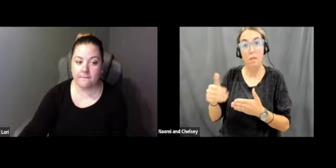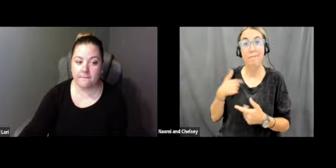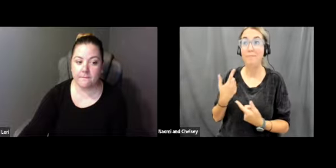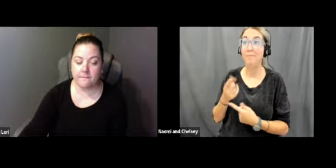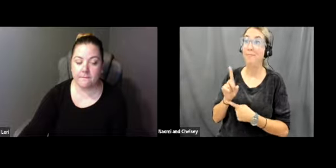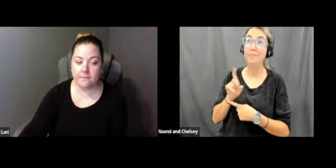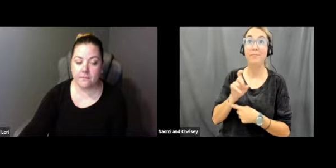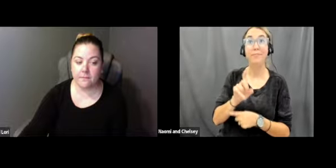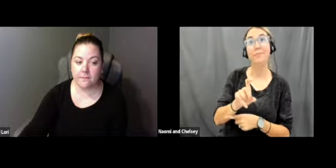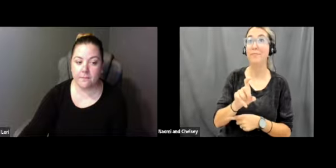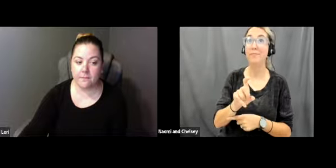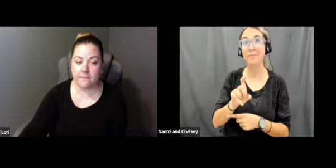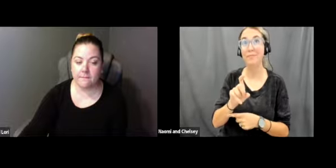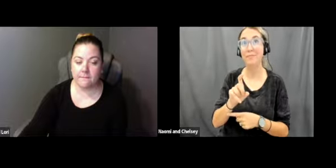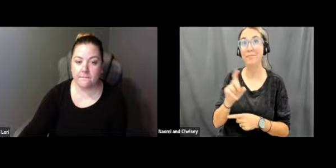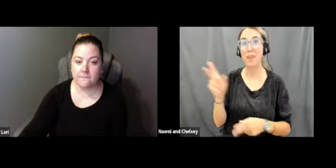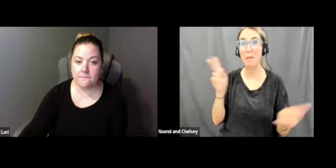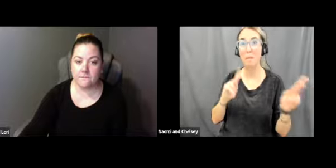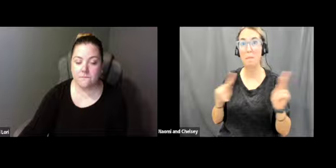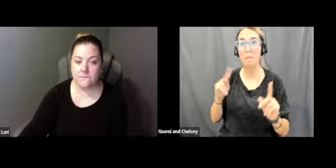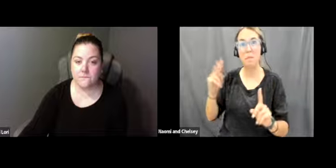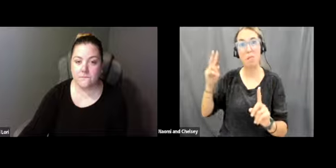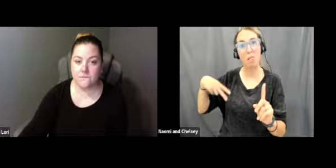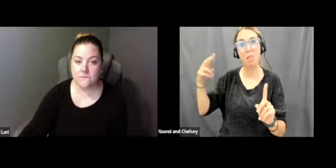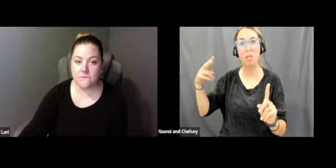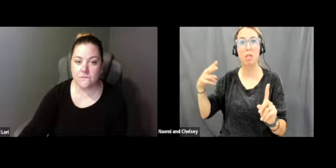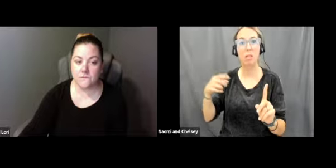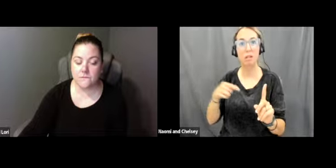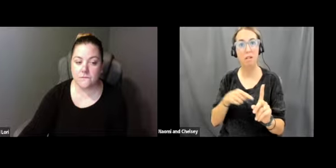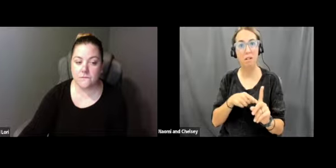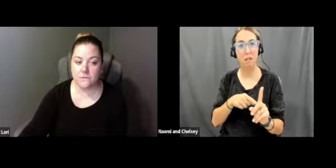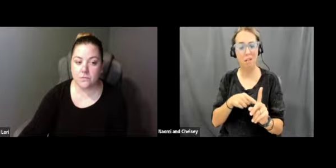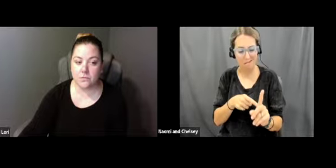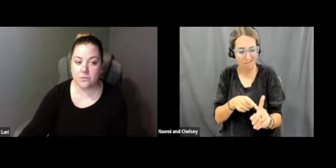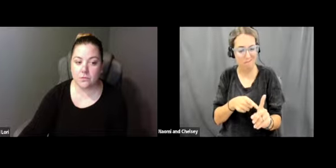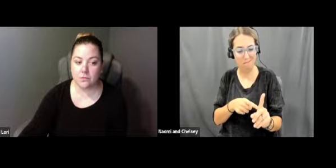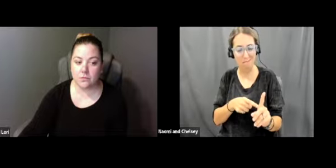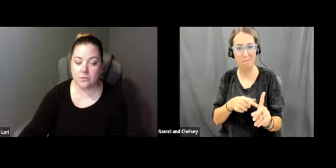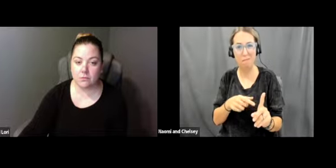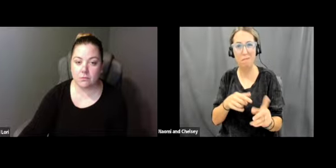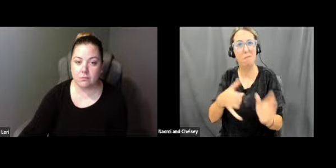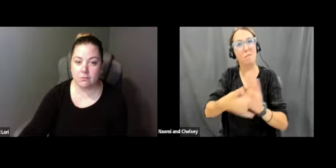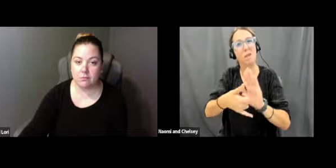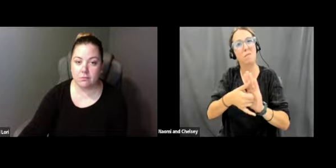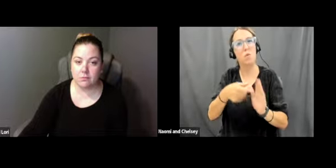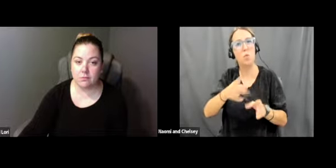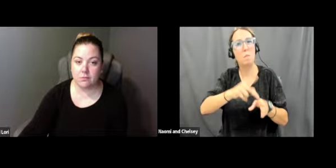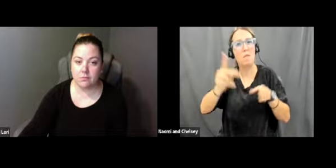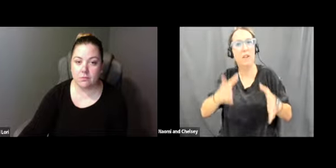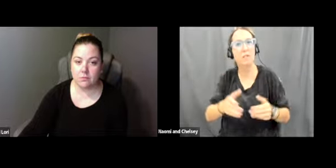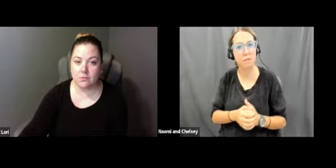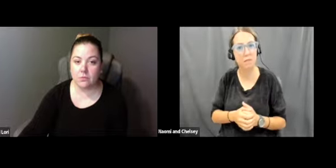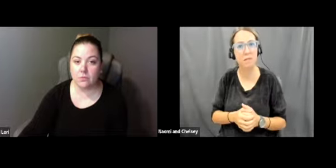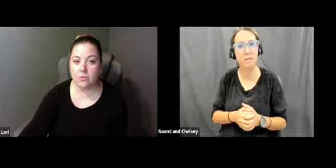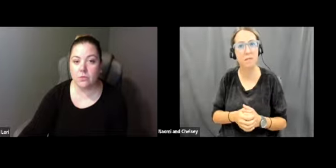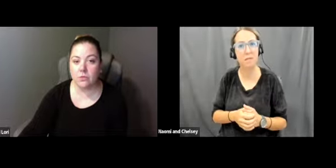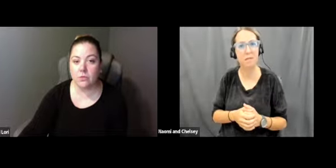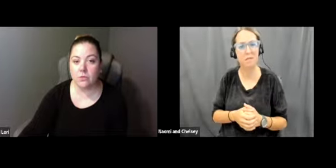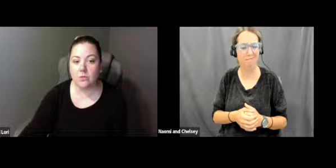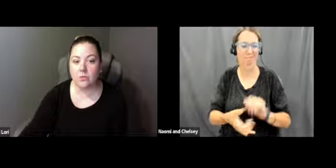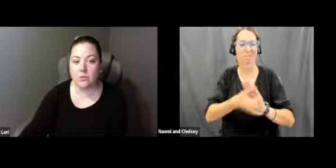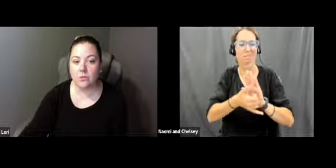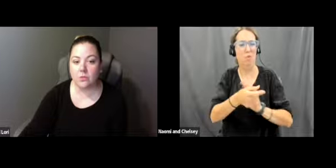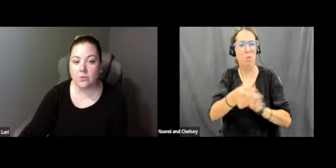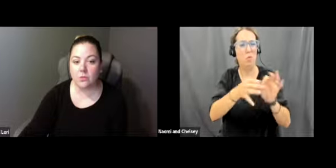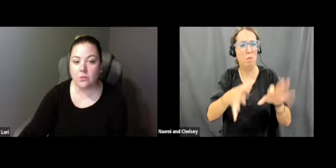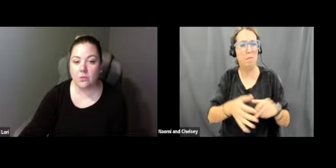tell me, I just assume that I'm not there in a professional capacity. They're like, oh, the cafeteria is down